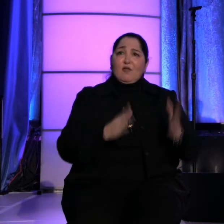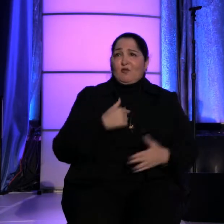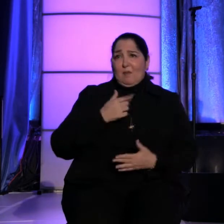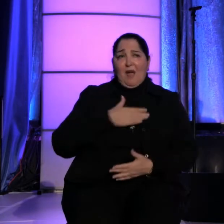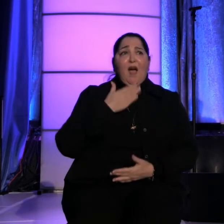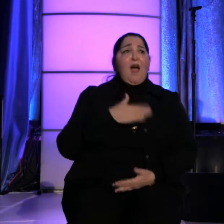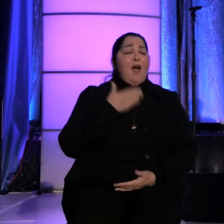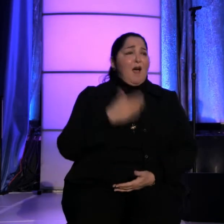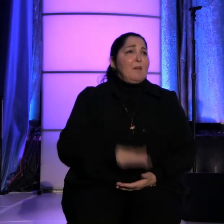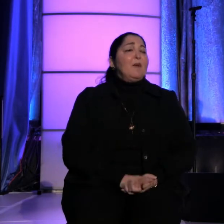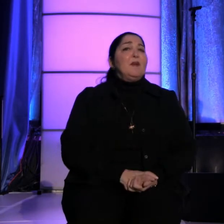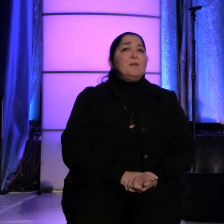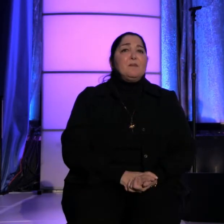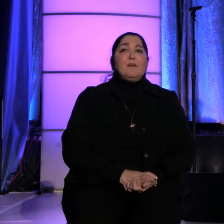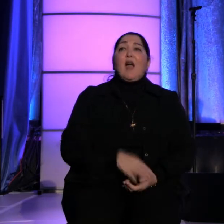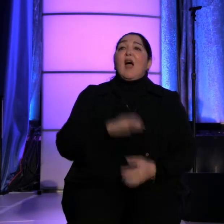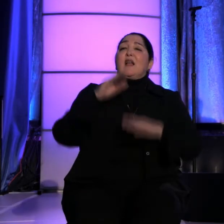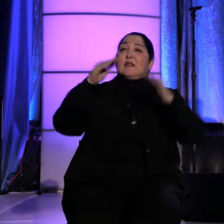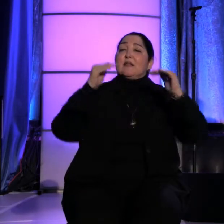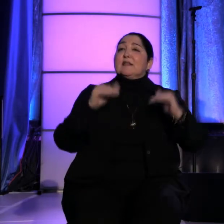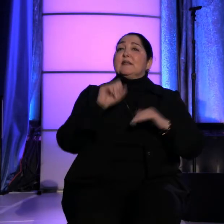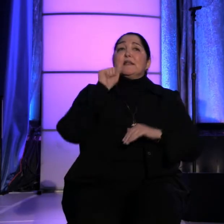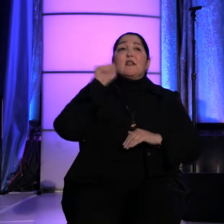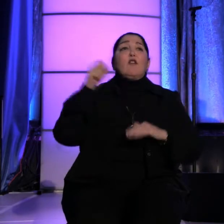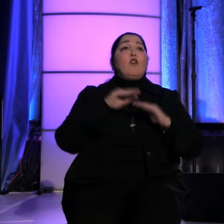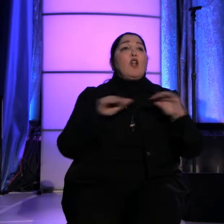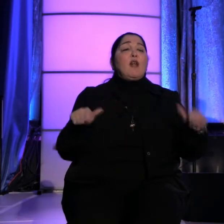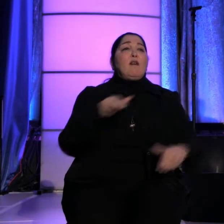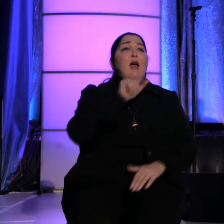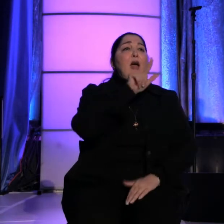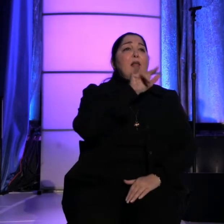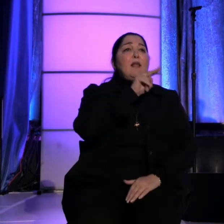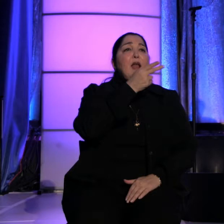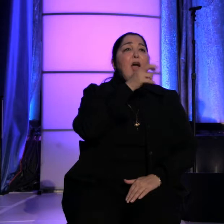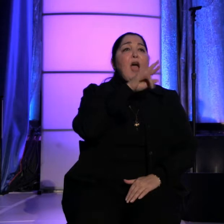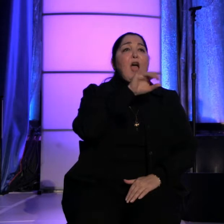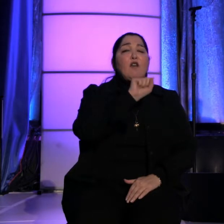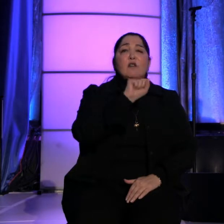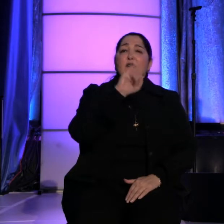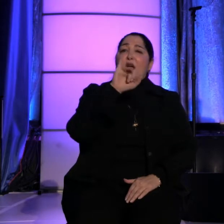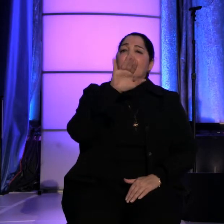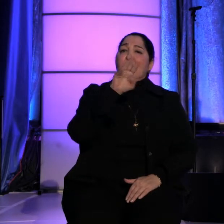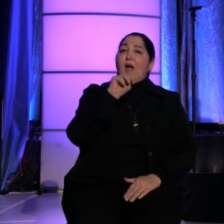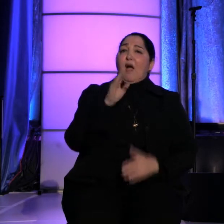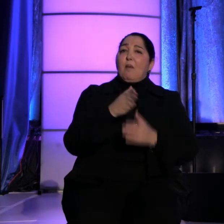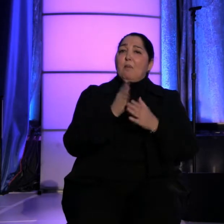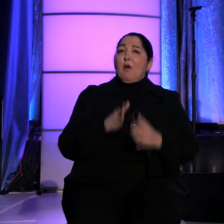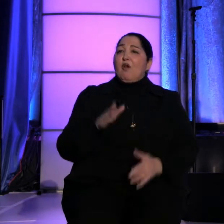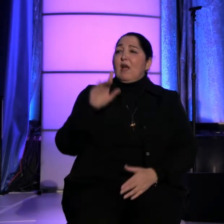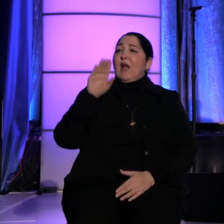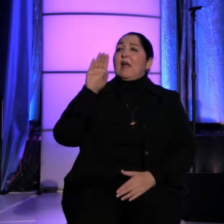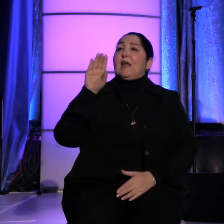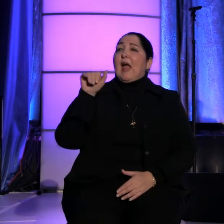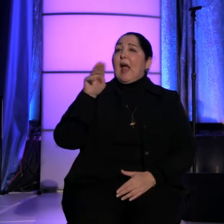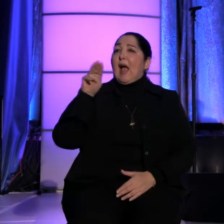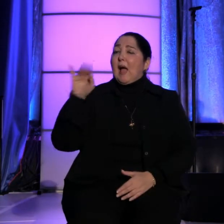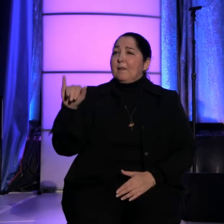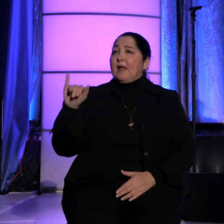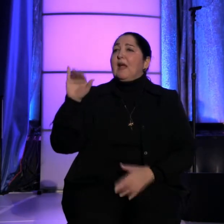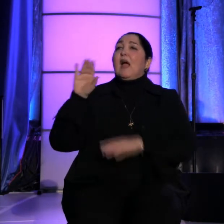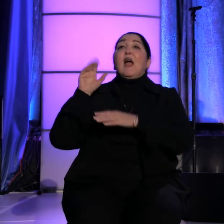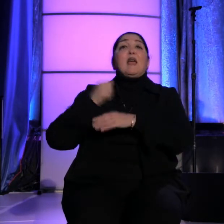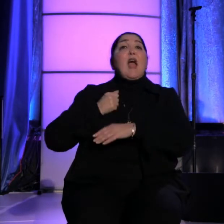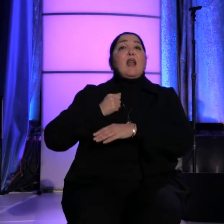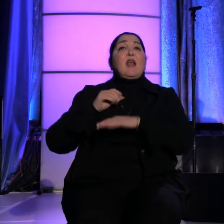silver level sponsors are Alan Harris Productions, ICM Partners, CAMI, Canada Council for the Arts, and Patron